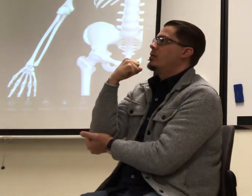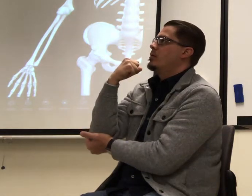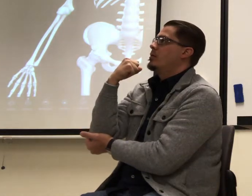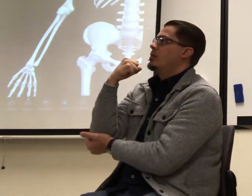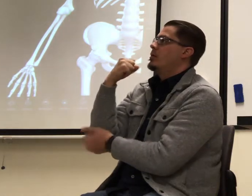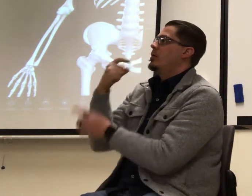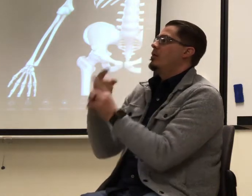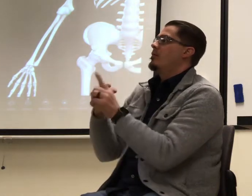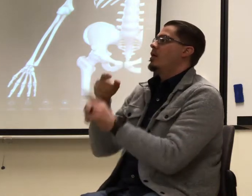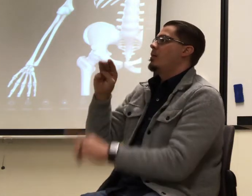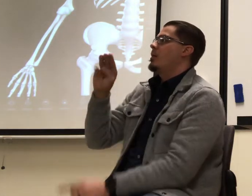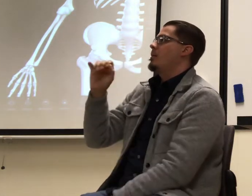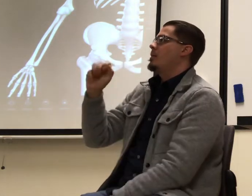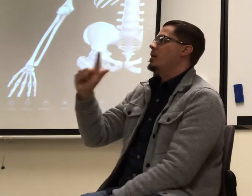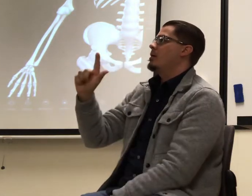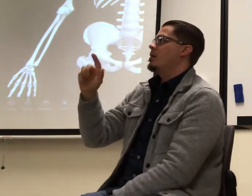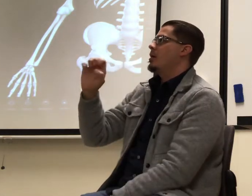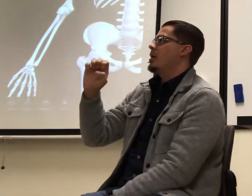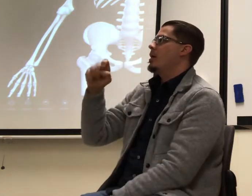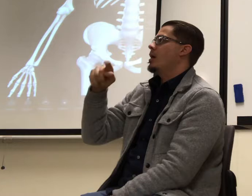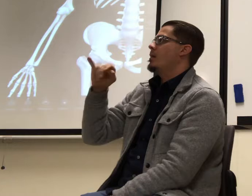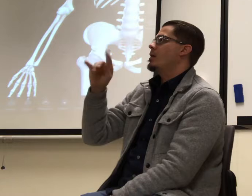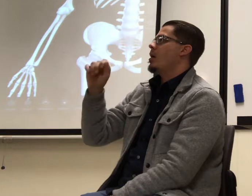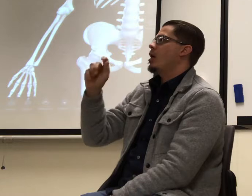medial epicondyle,